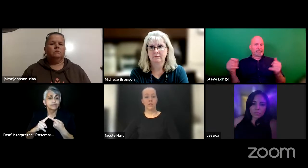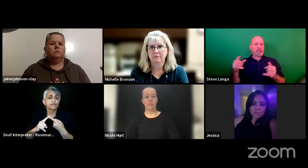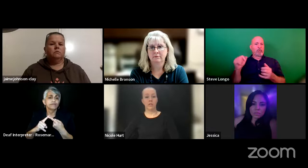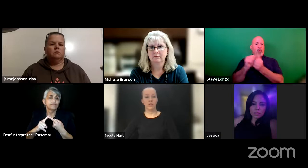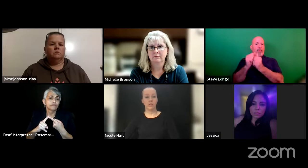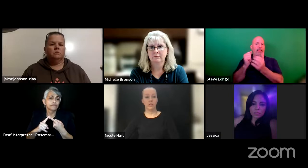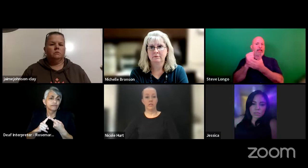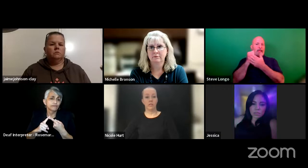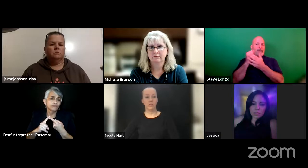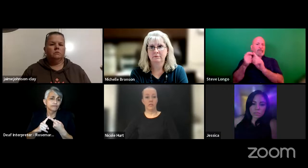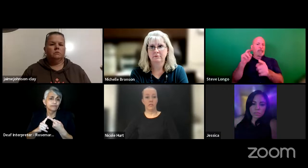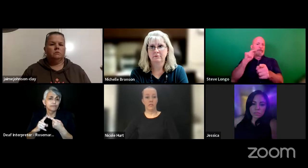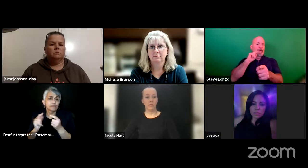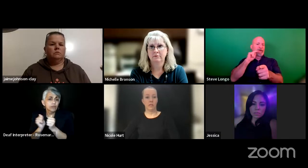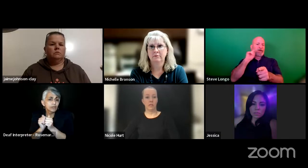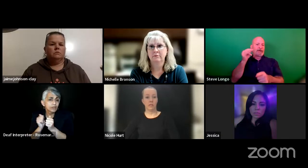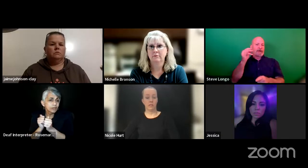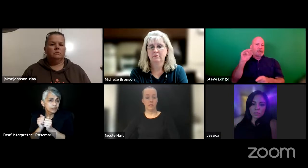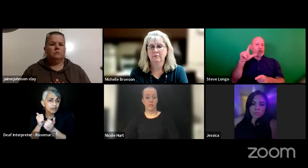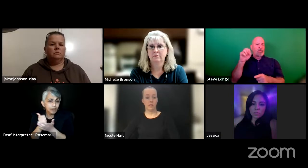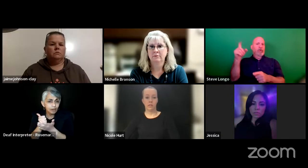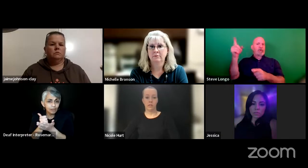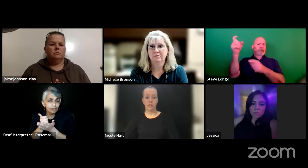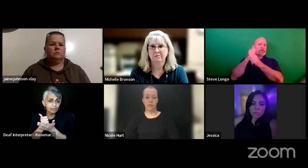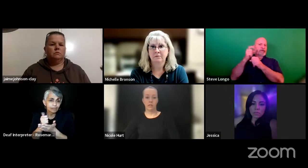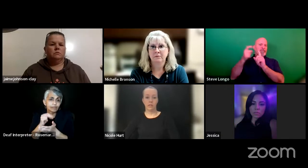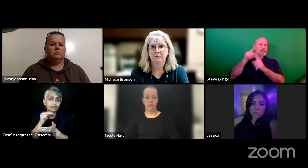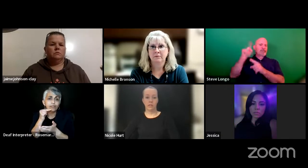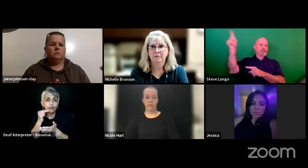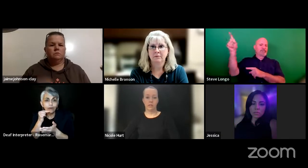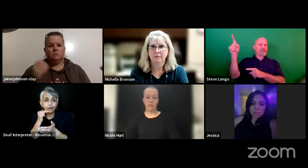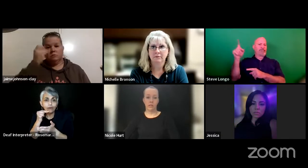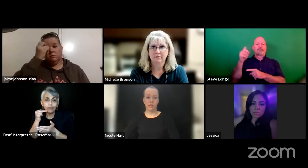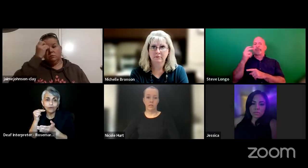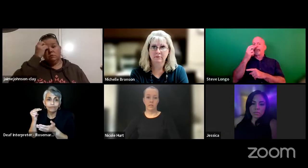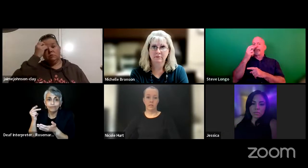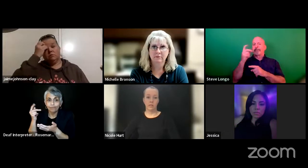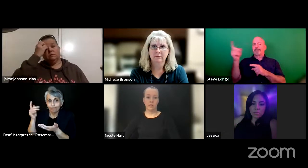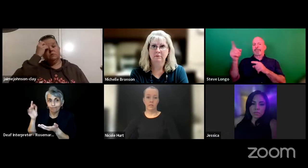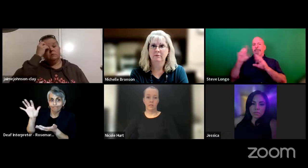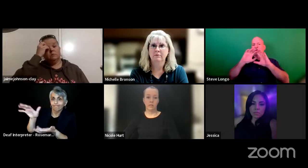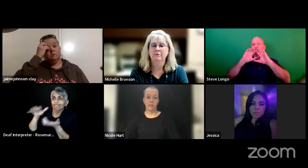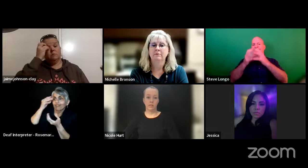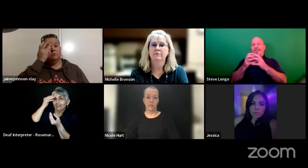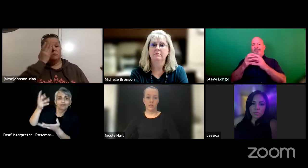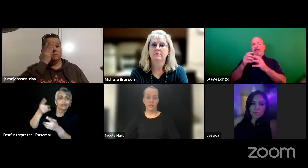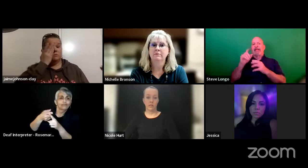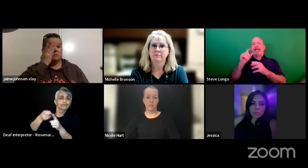So one example is that the board meetings are conducted on Zoom.